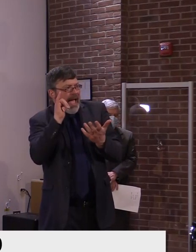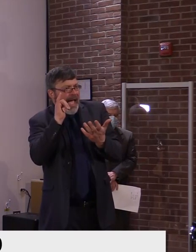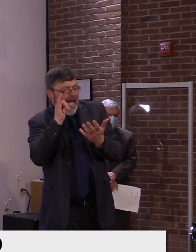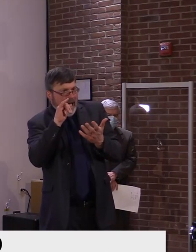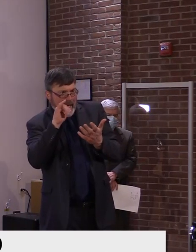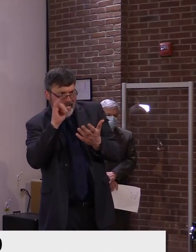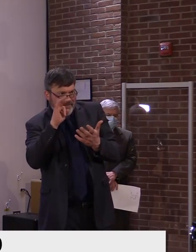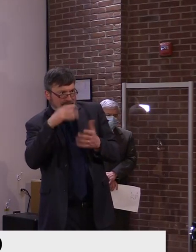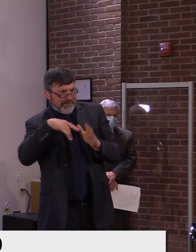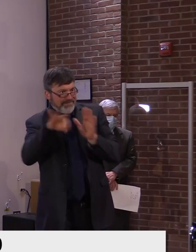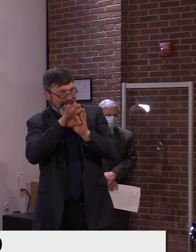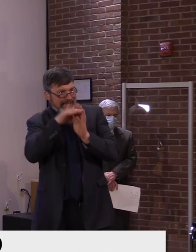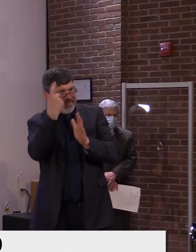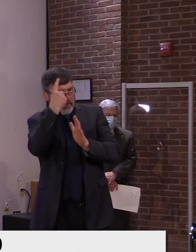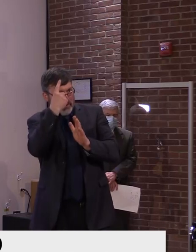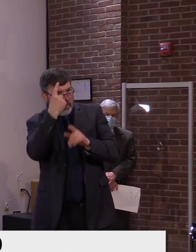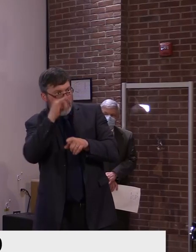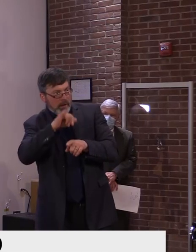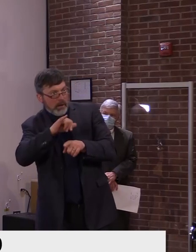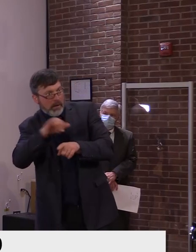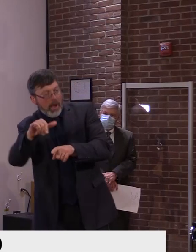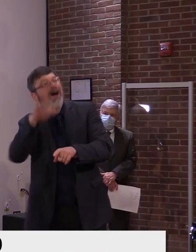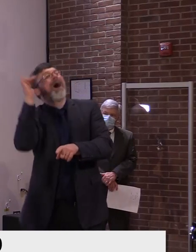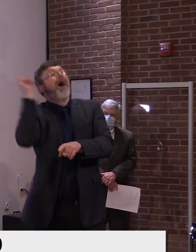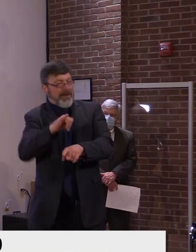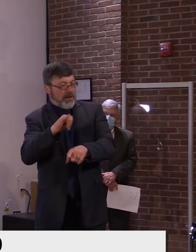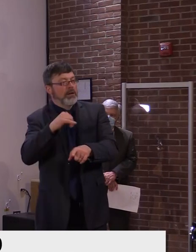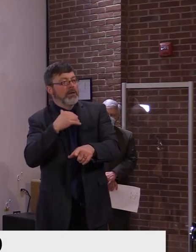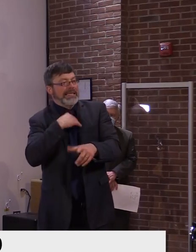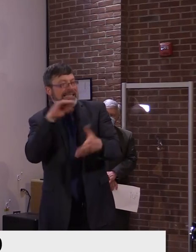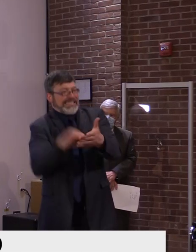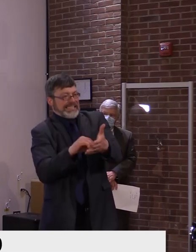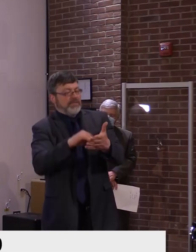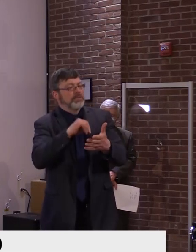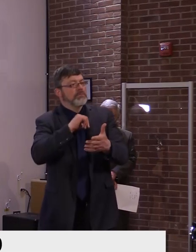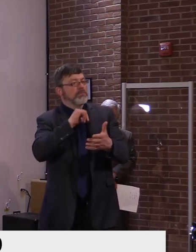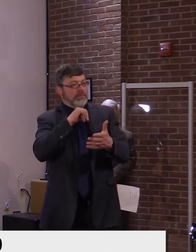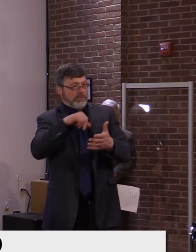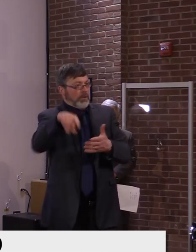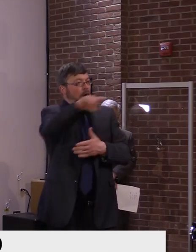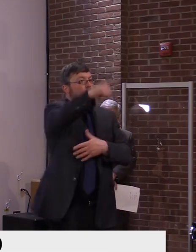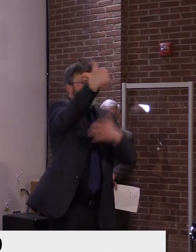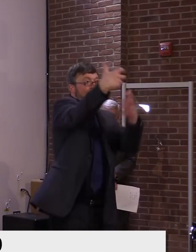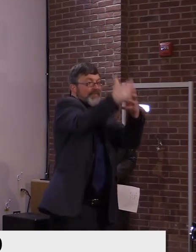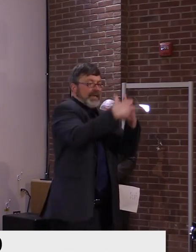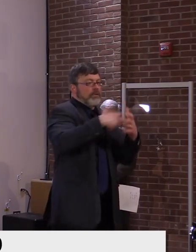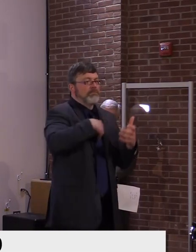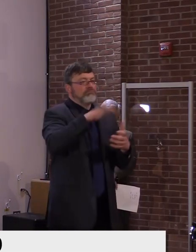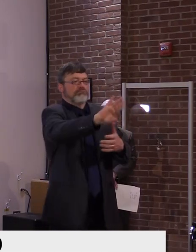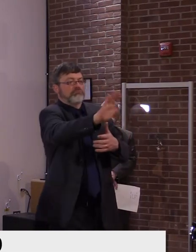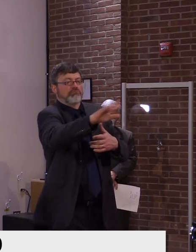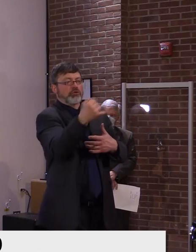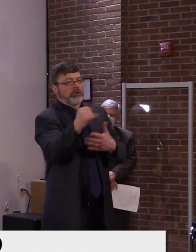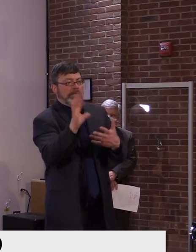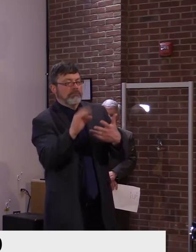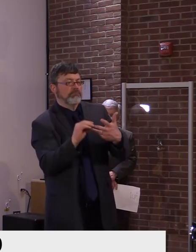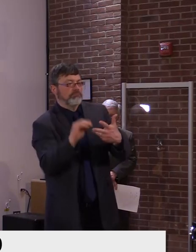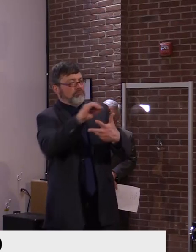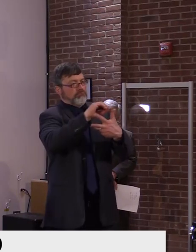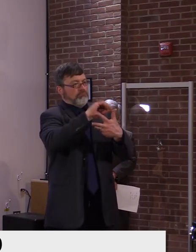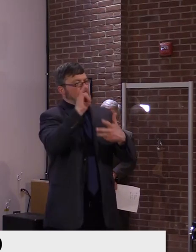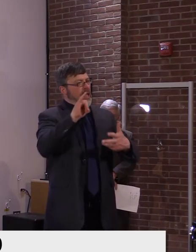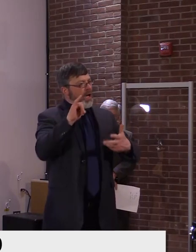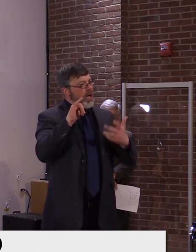to do. But again, I was very careful to outline the three different time frames, and the majority of women